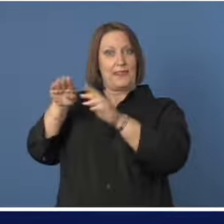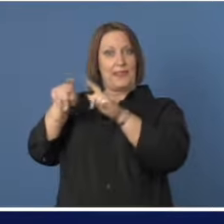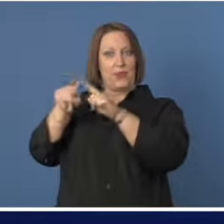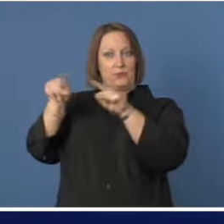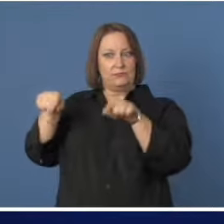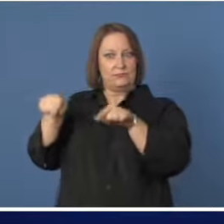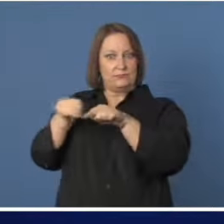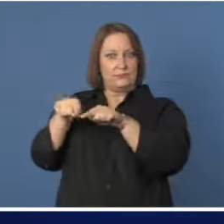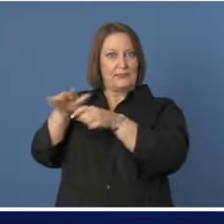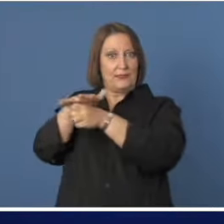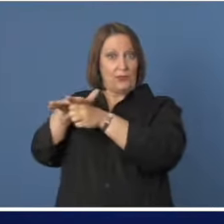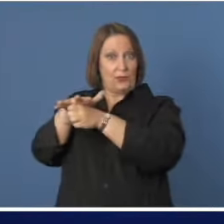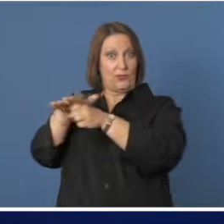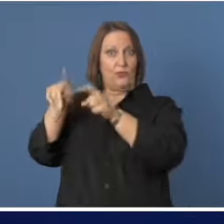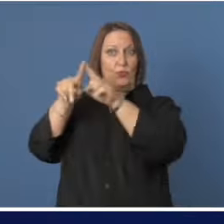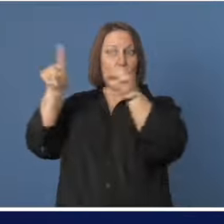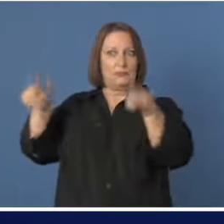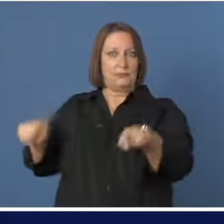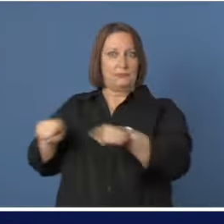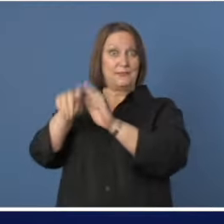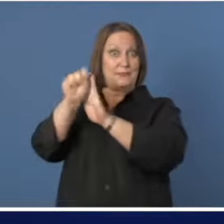their borders.